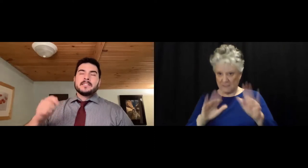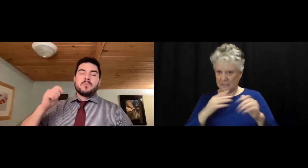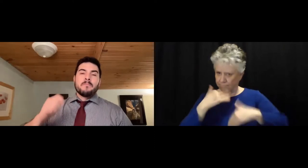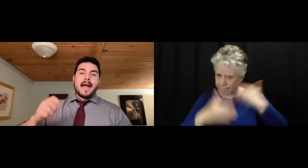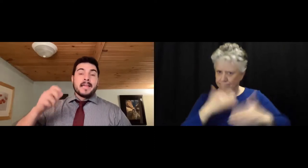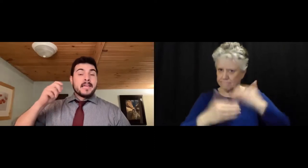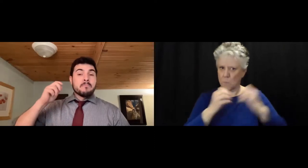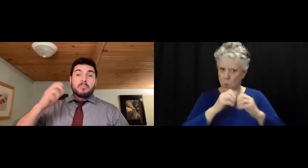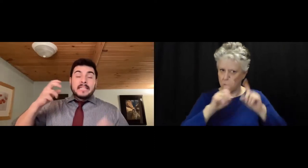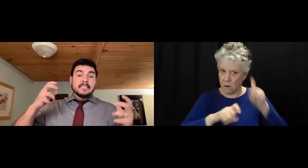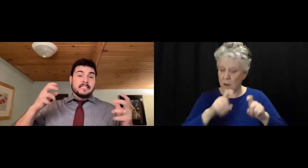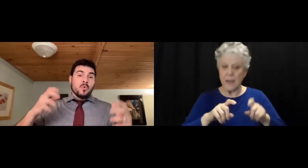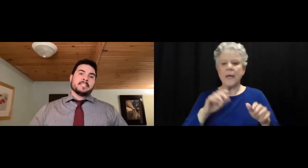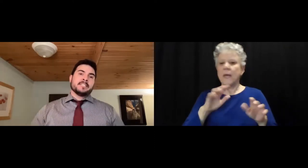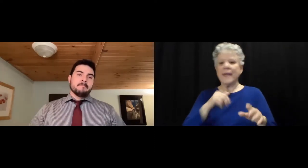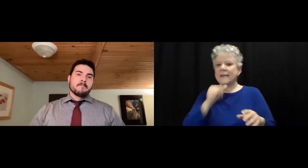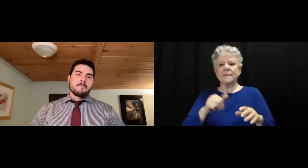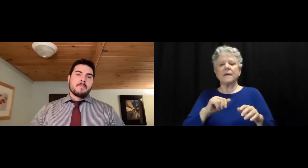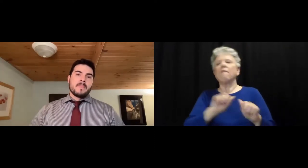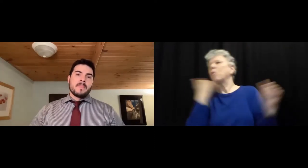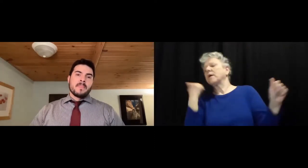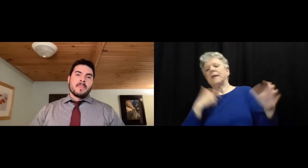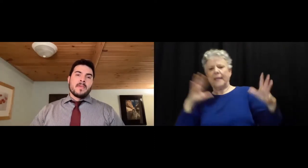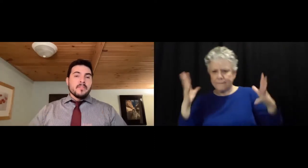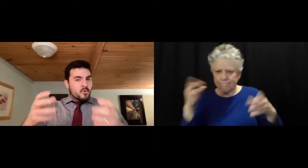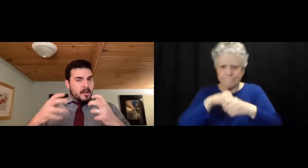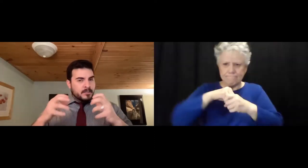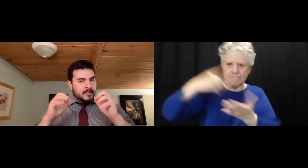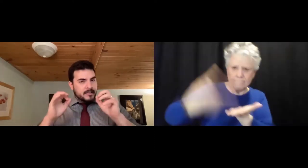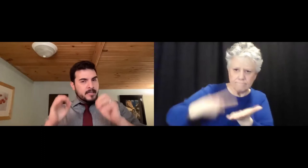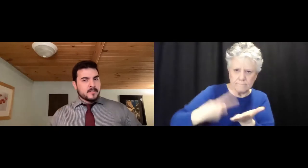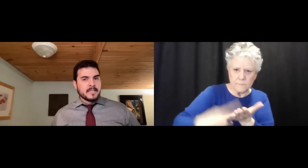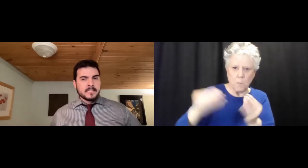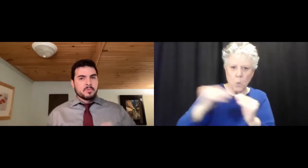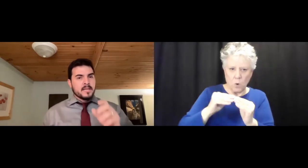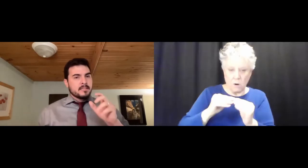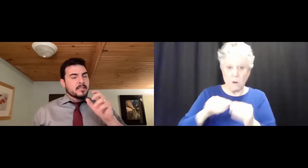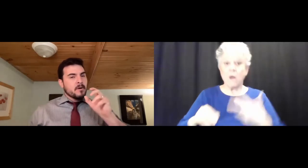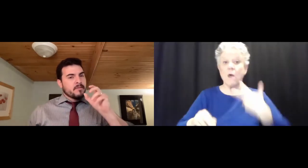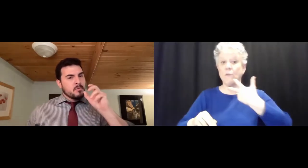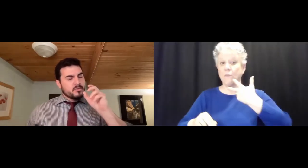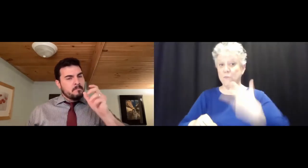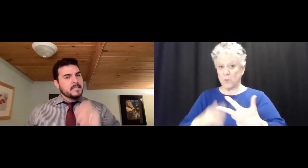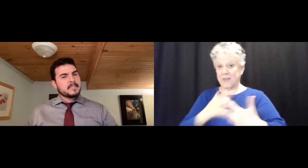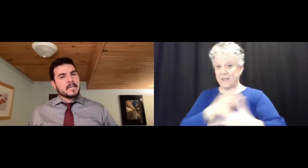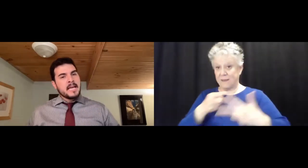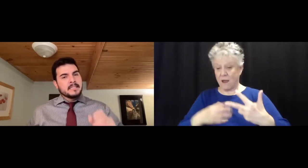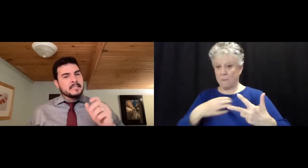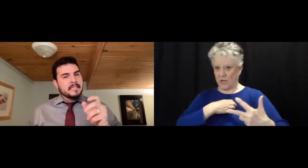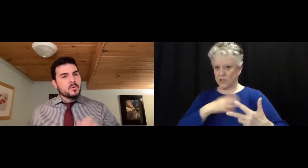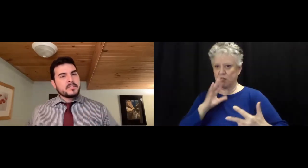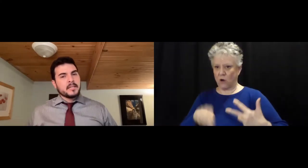He doesn't pull back, he embraces the question. The three objections he entertains press some of the most